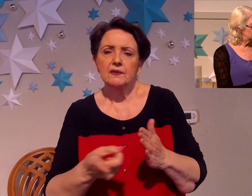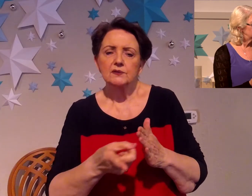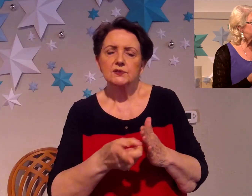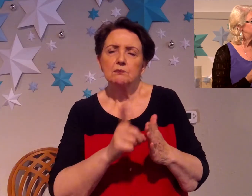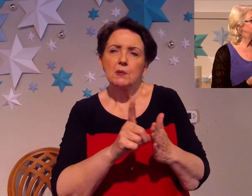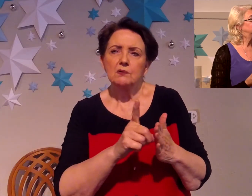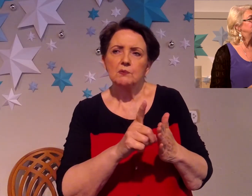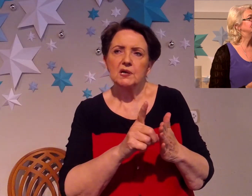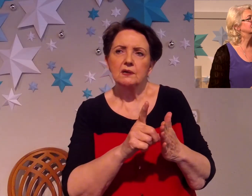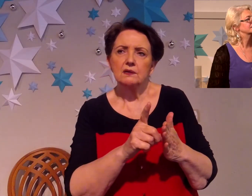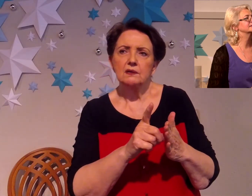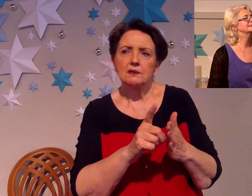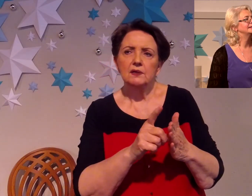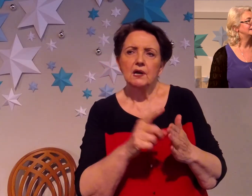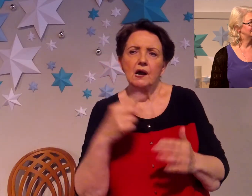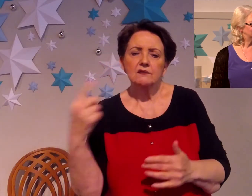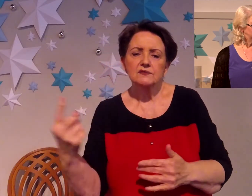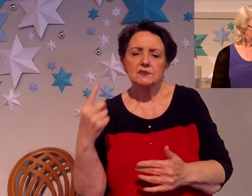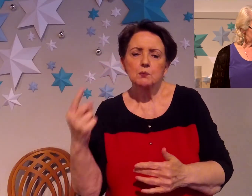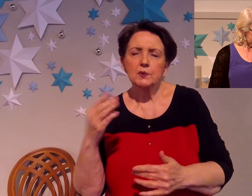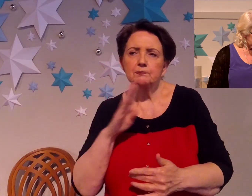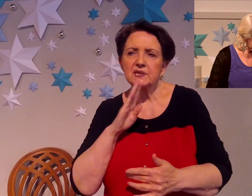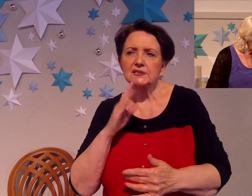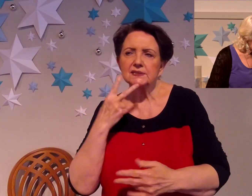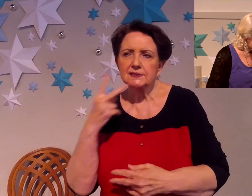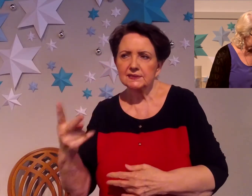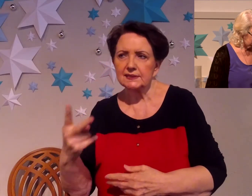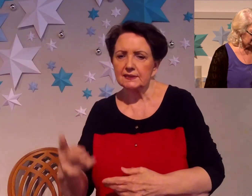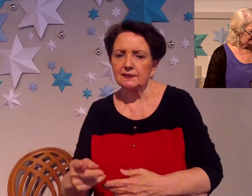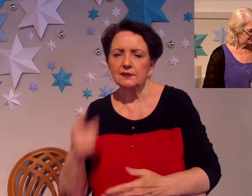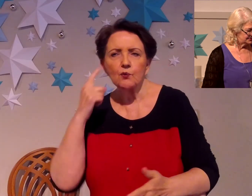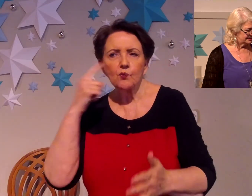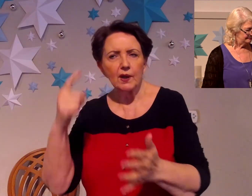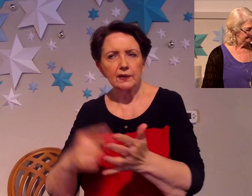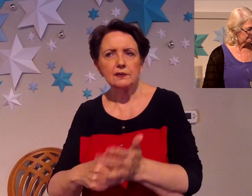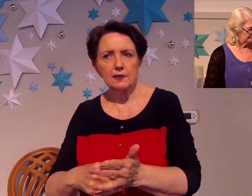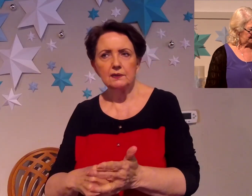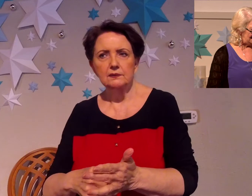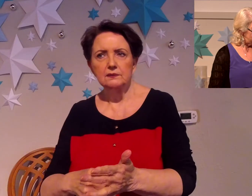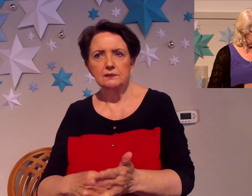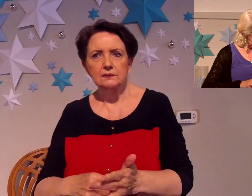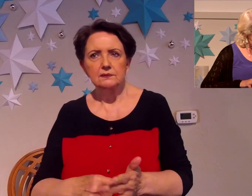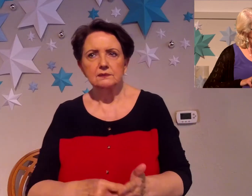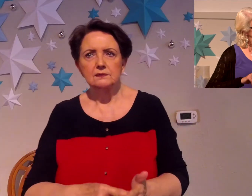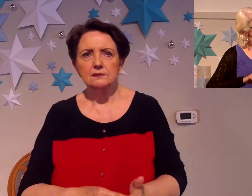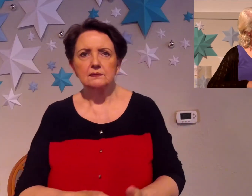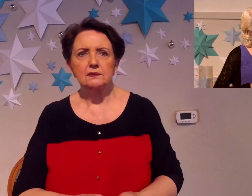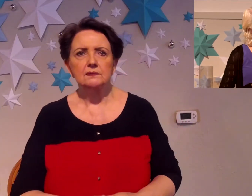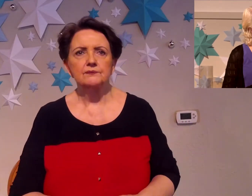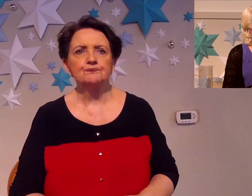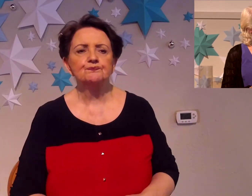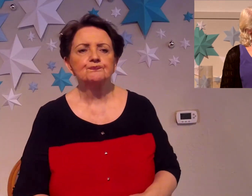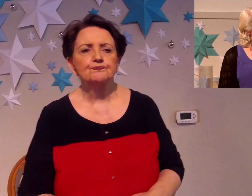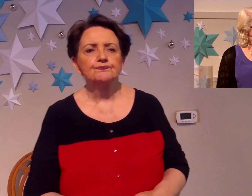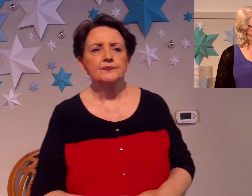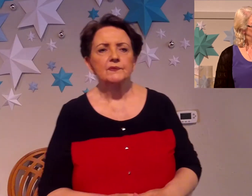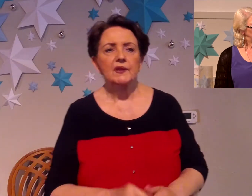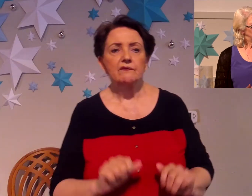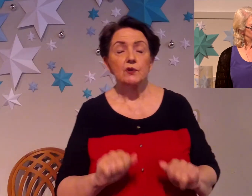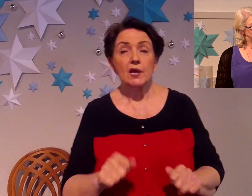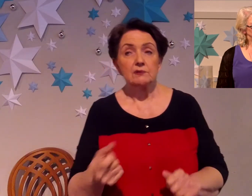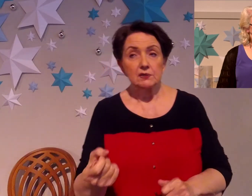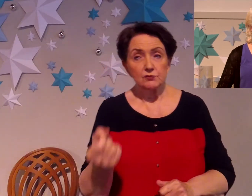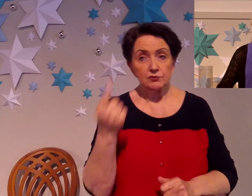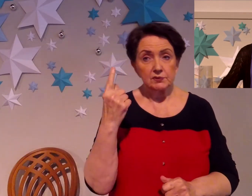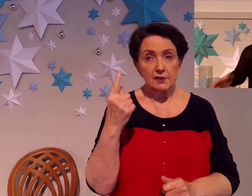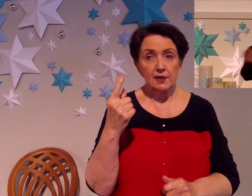somebody being seen and recognized And if we can really understand what